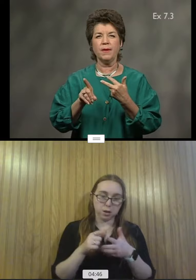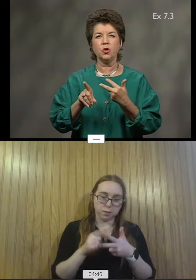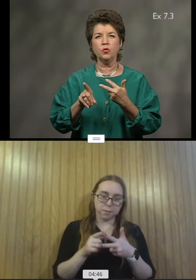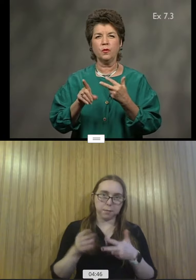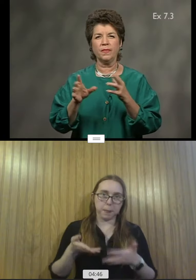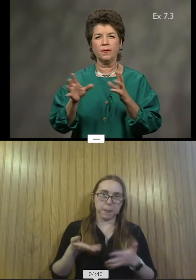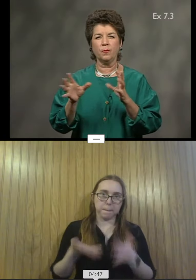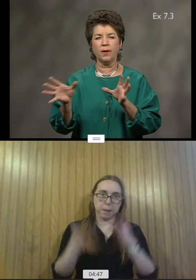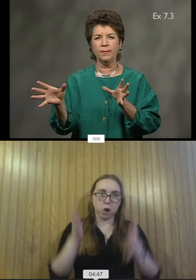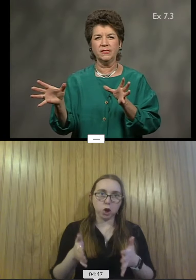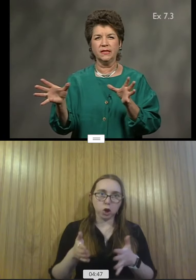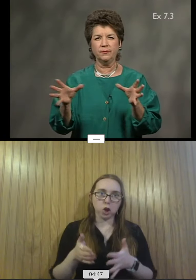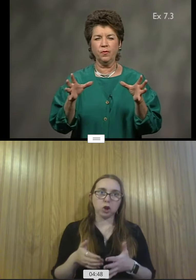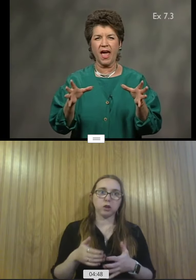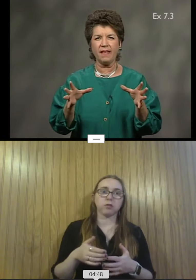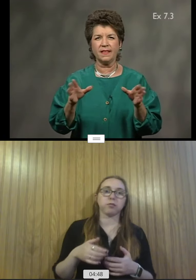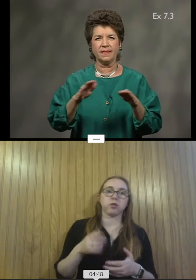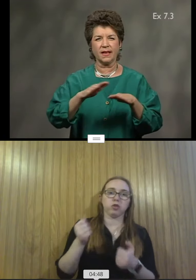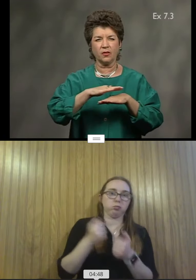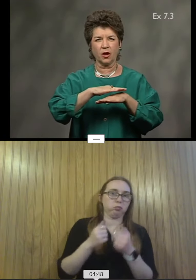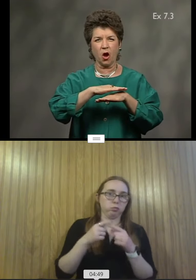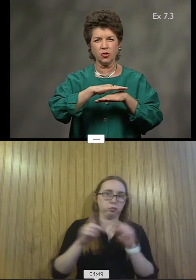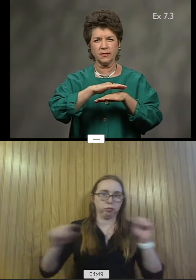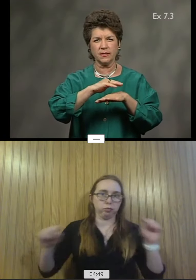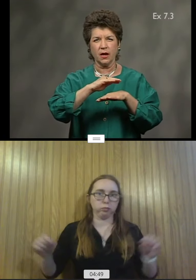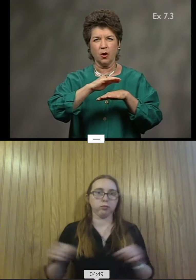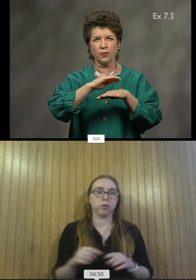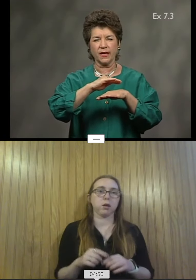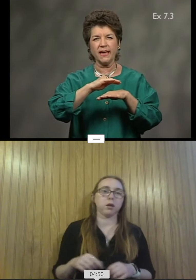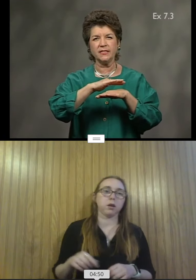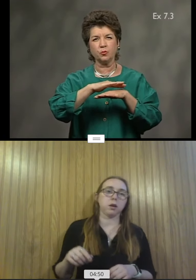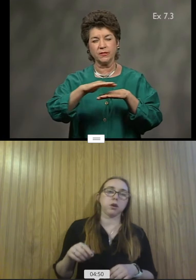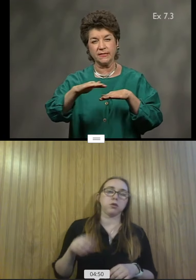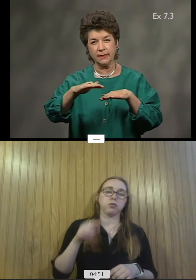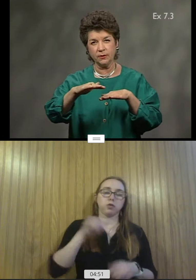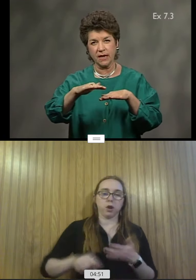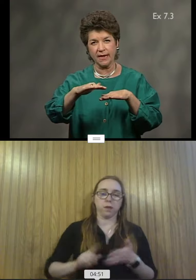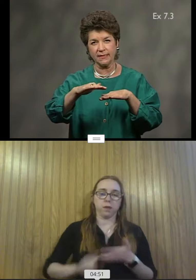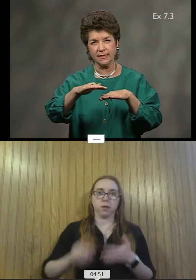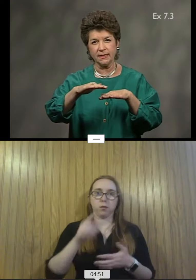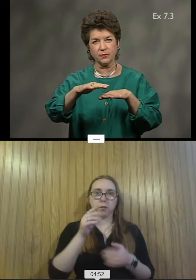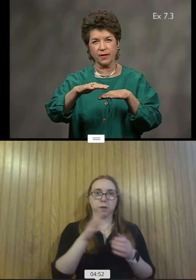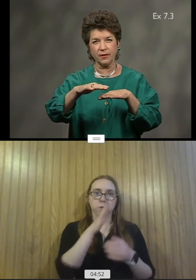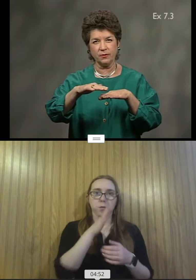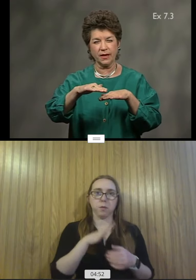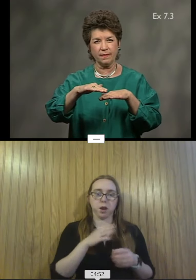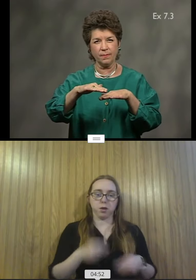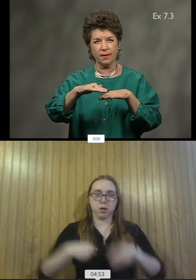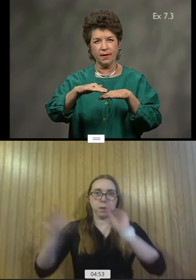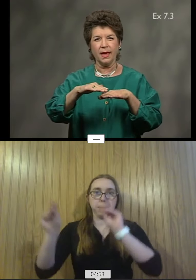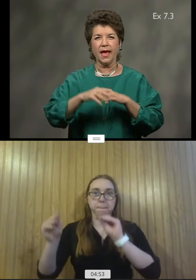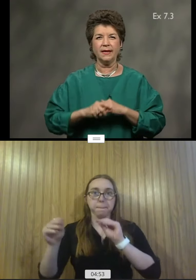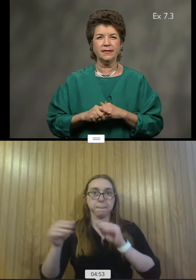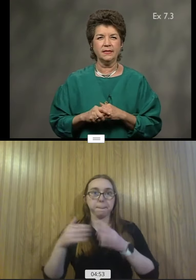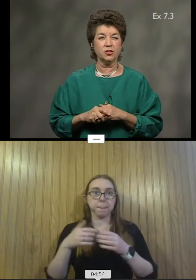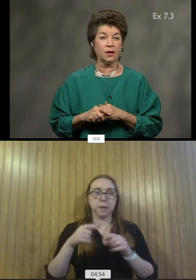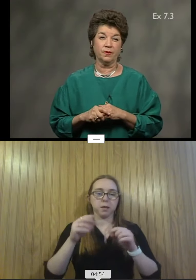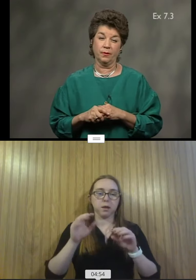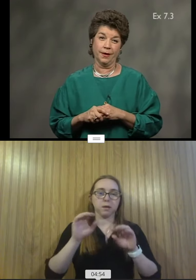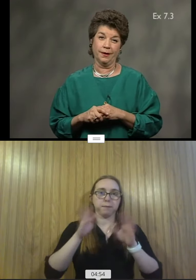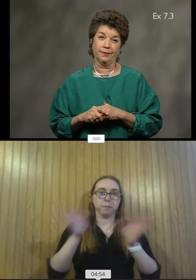He made sure that when the women delivered that the cartons or the cases were sealed tight so nothing could get in them. And he